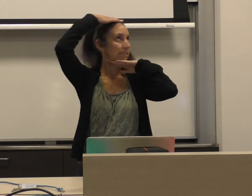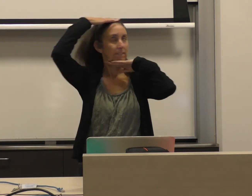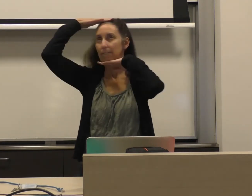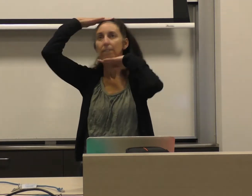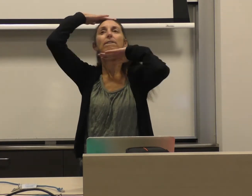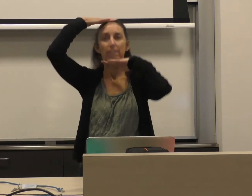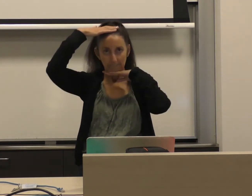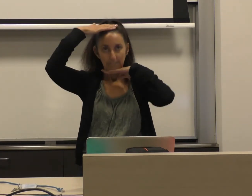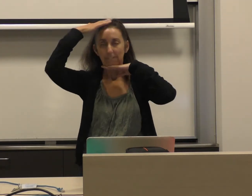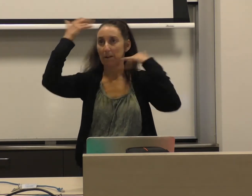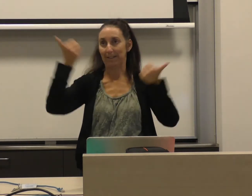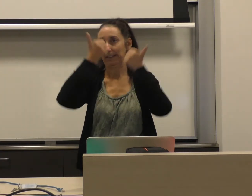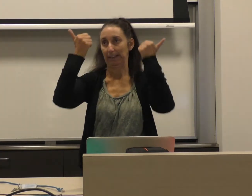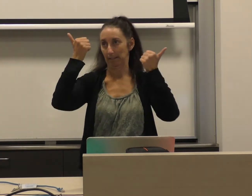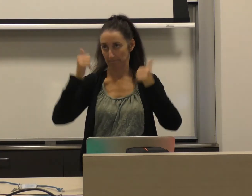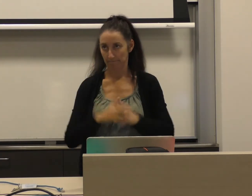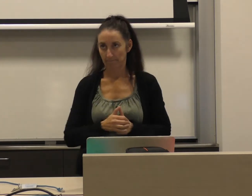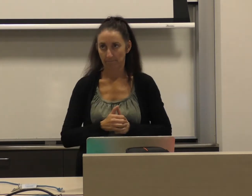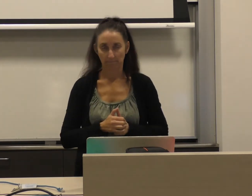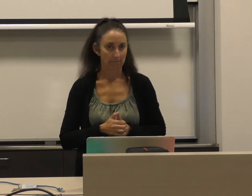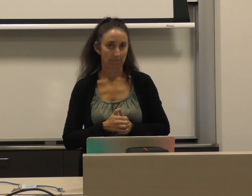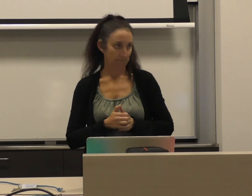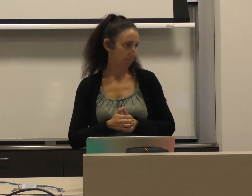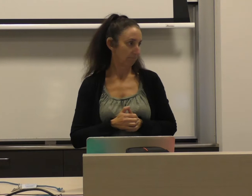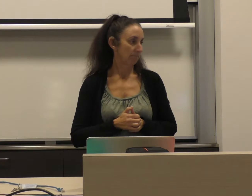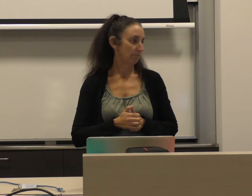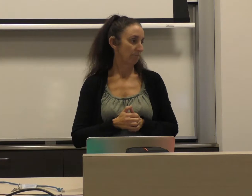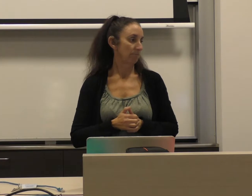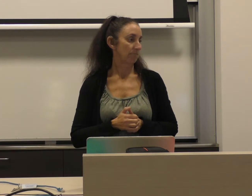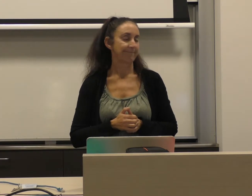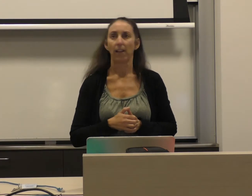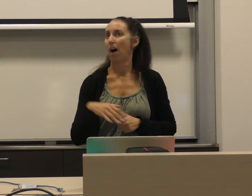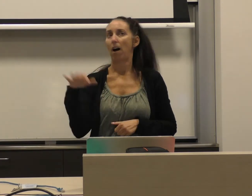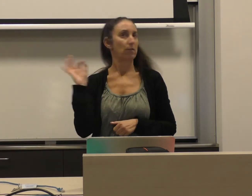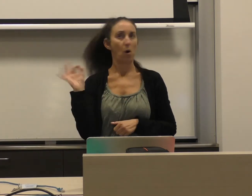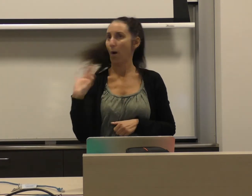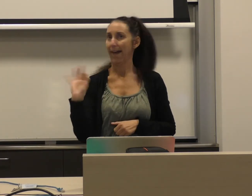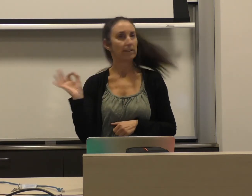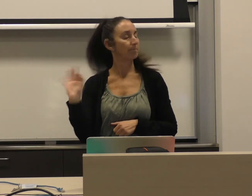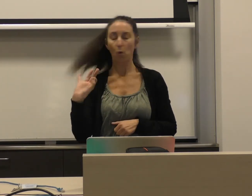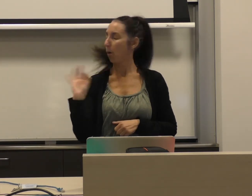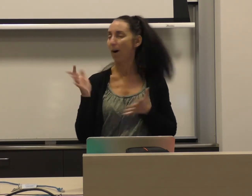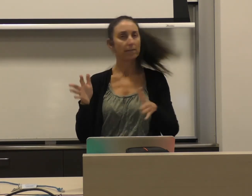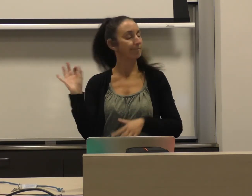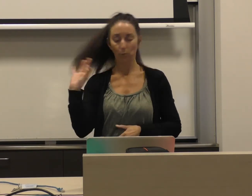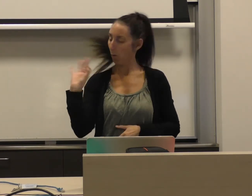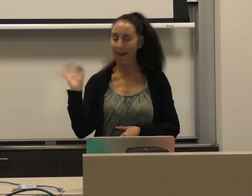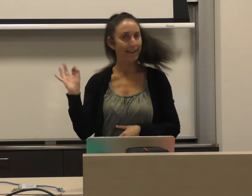Head movements. Wow, there are numerous examples of how the head can be moved and used. Obviously